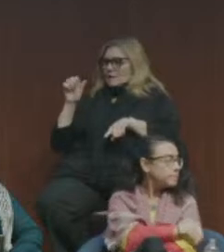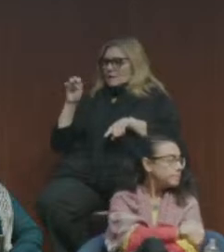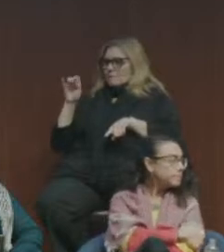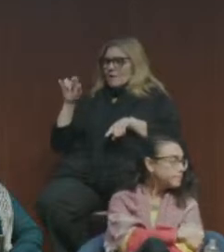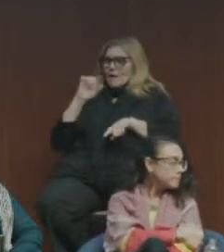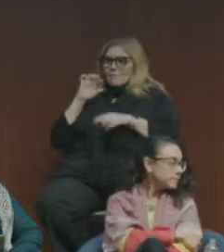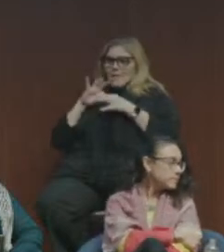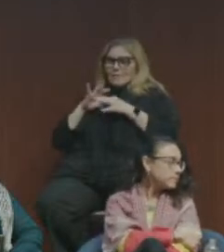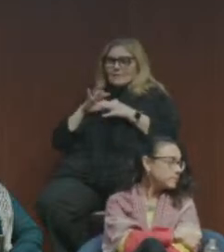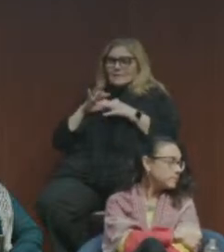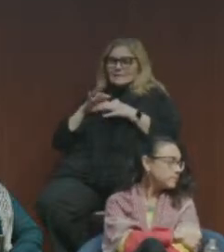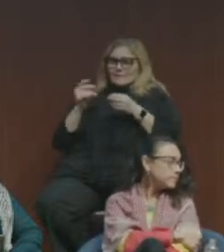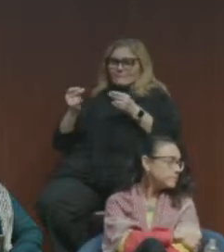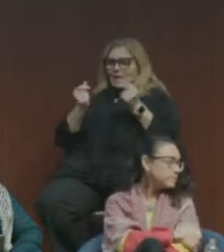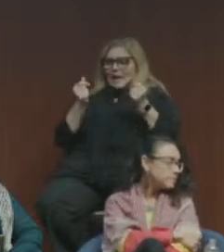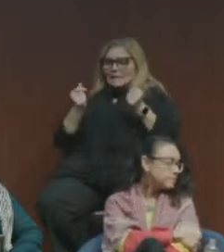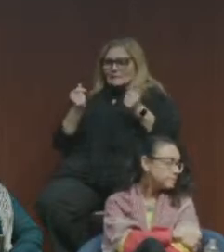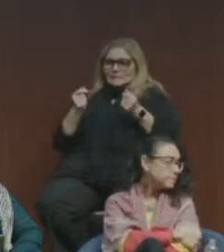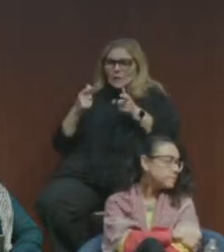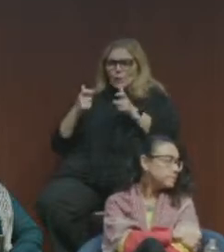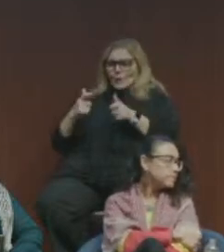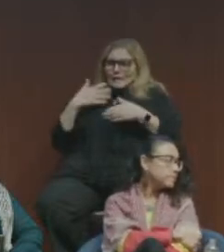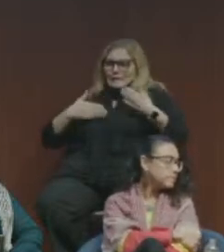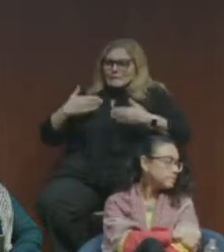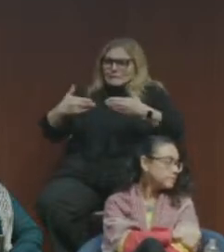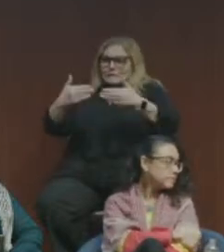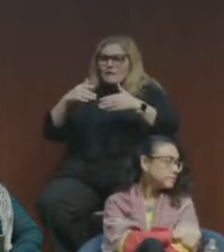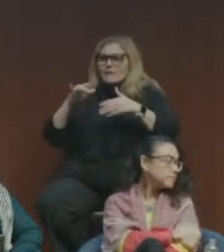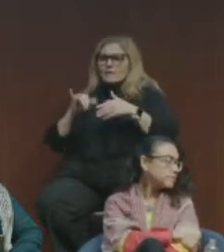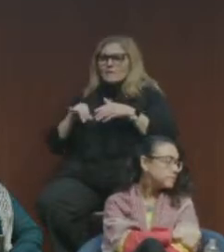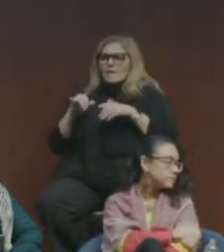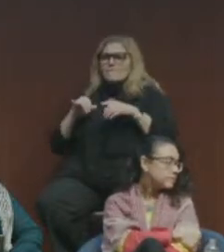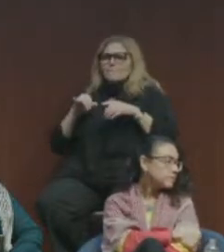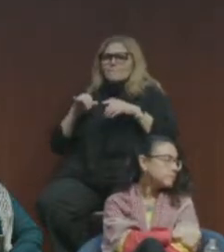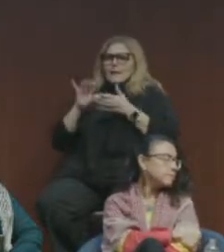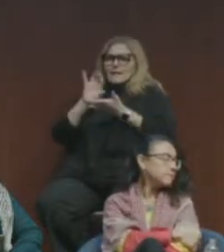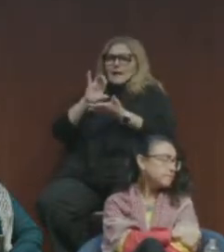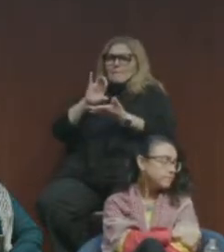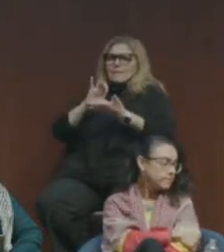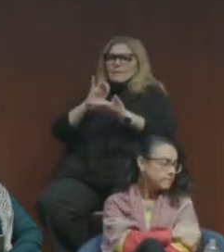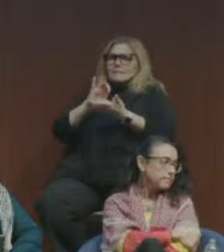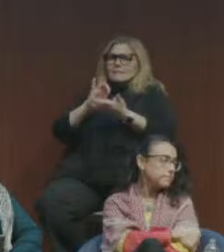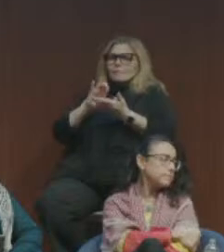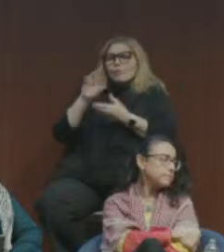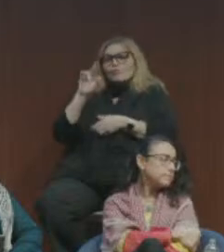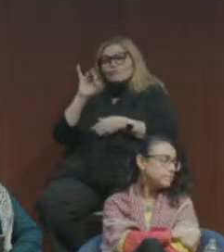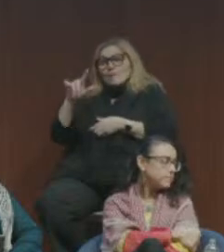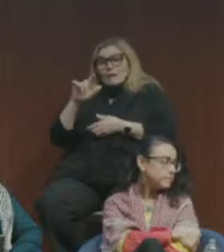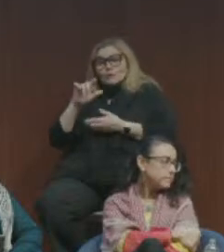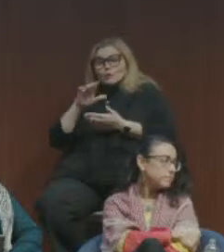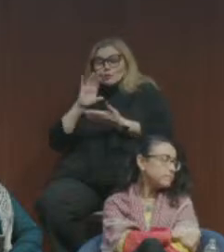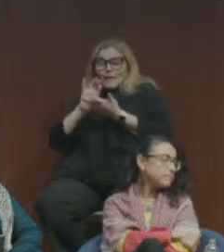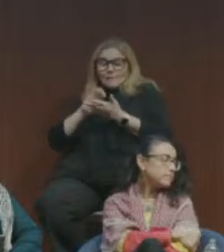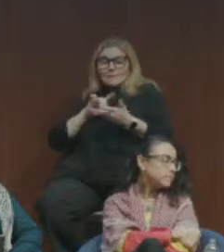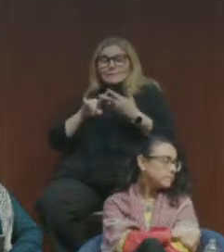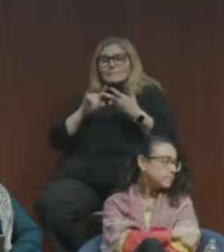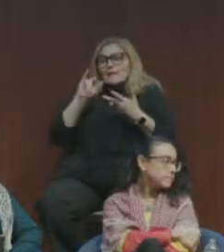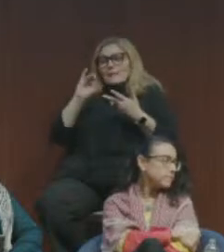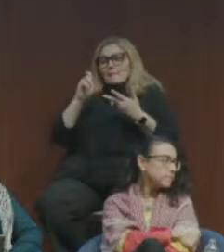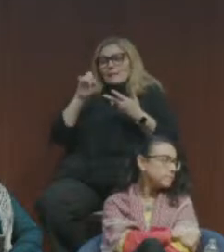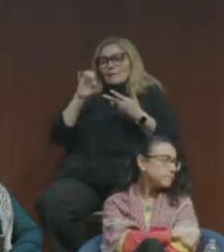of fast and quick pace, right, through which capitalism, racial capitalism,